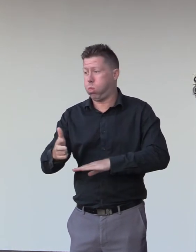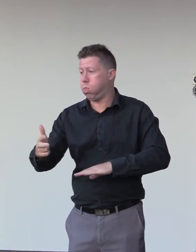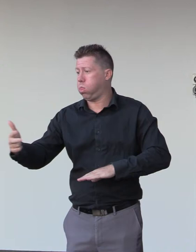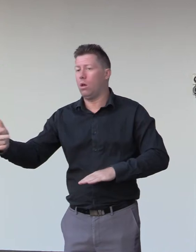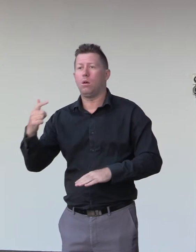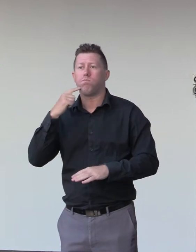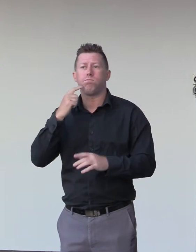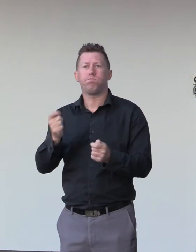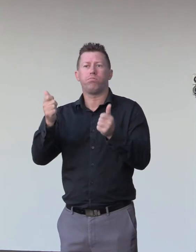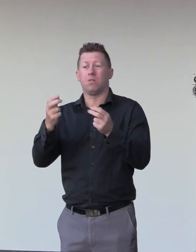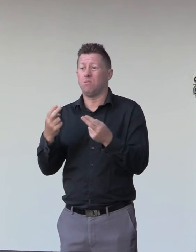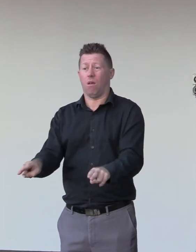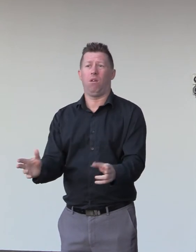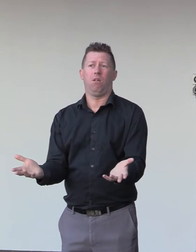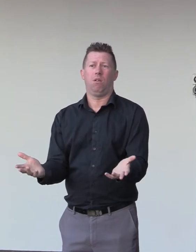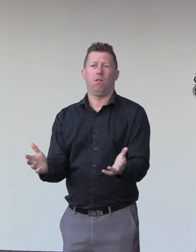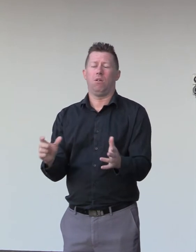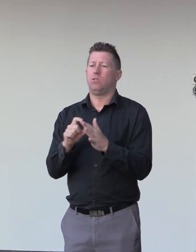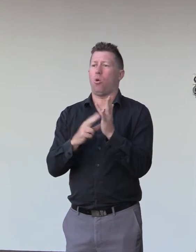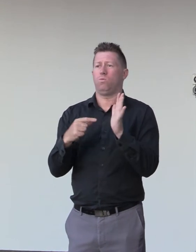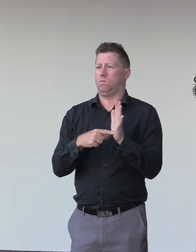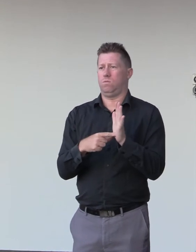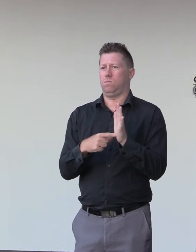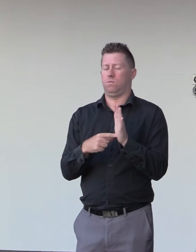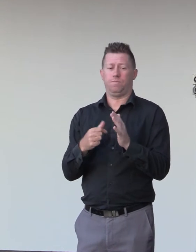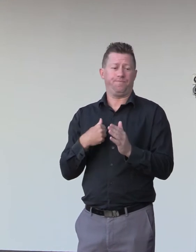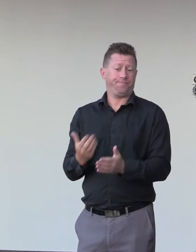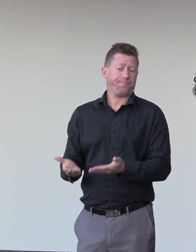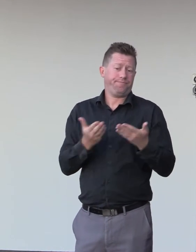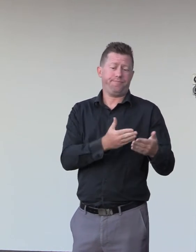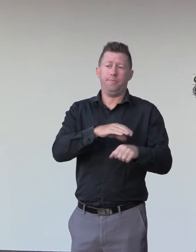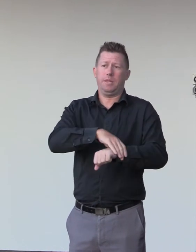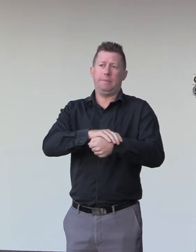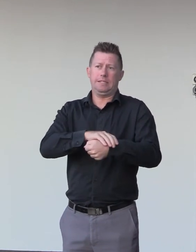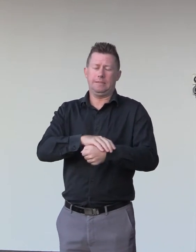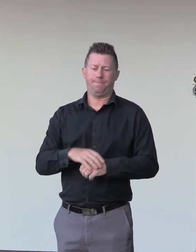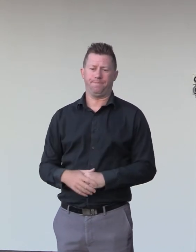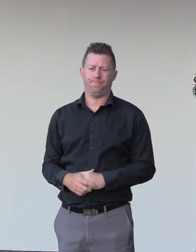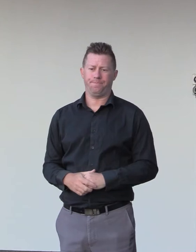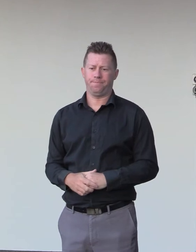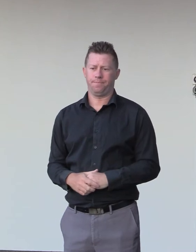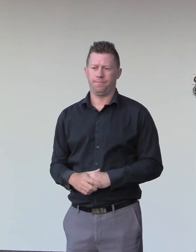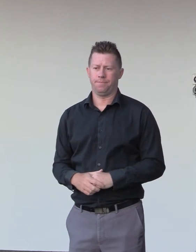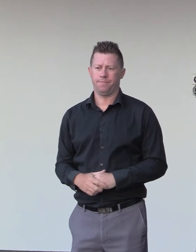I'm going to hand over to Assistant Commissioner Parrot and give an update from SAPOL.